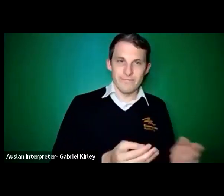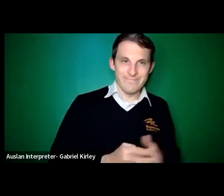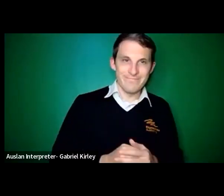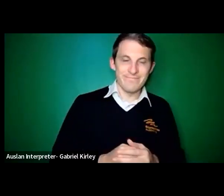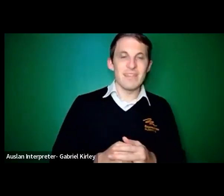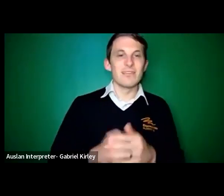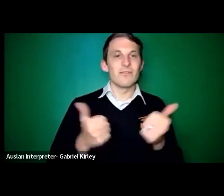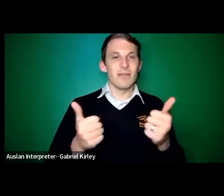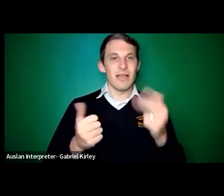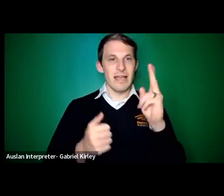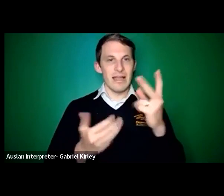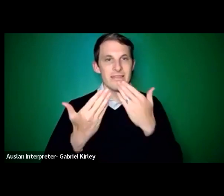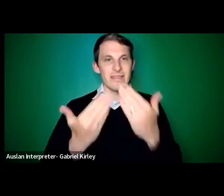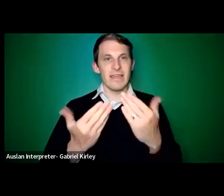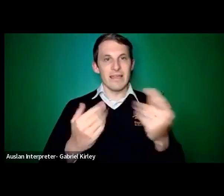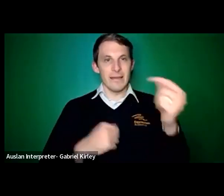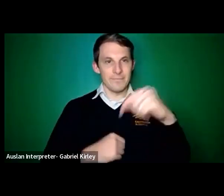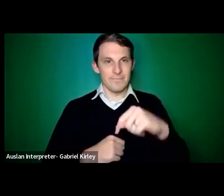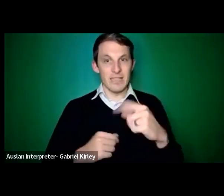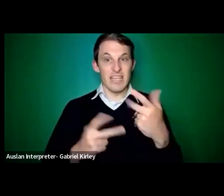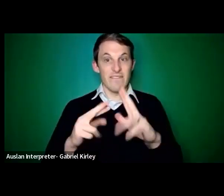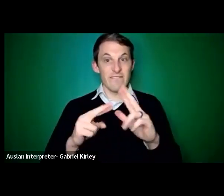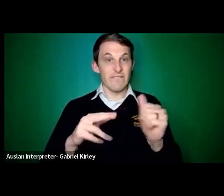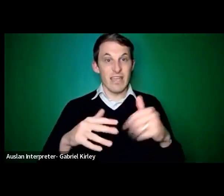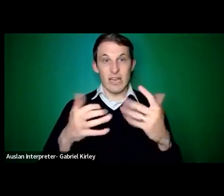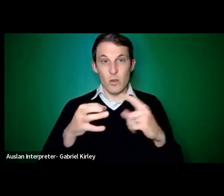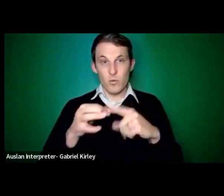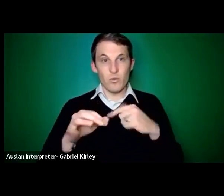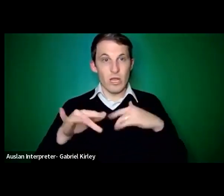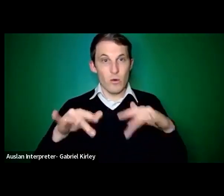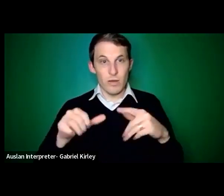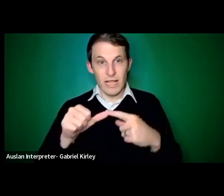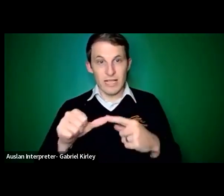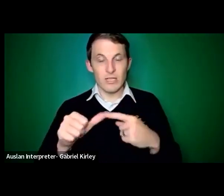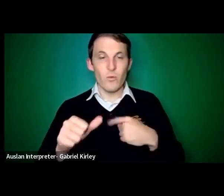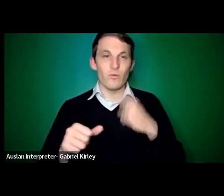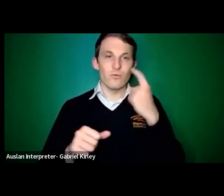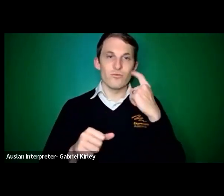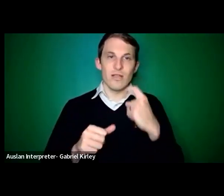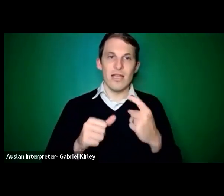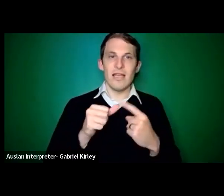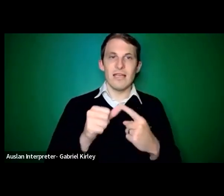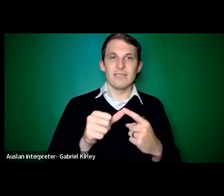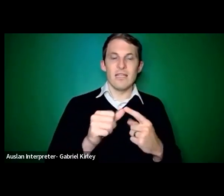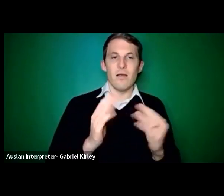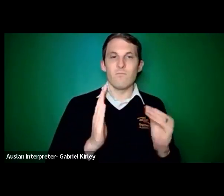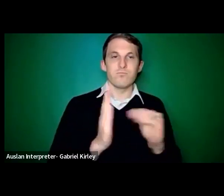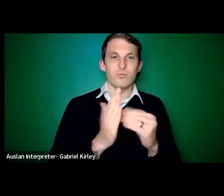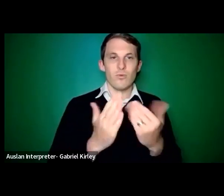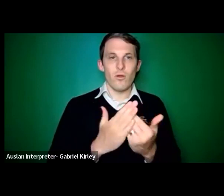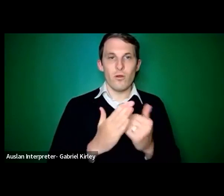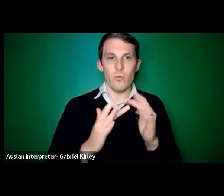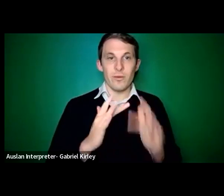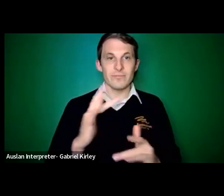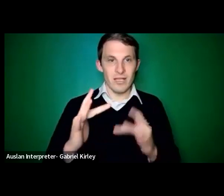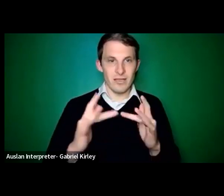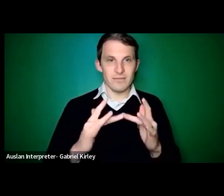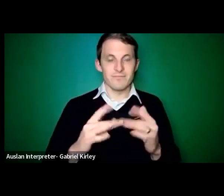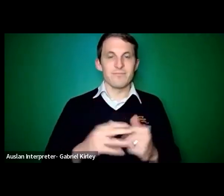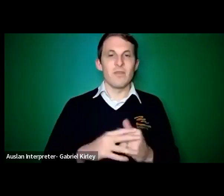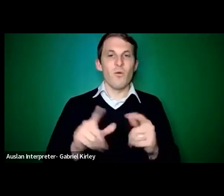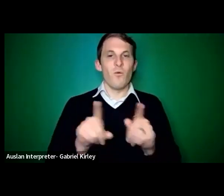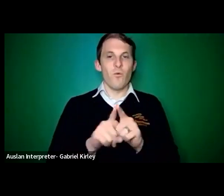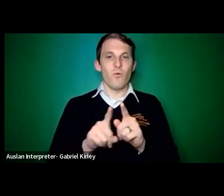for attending. Any questions we haven't got to, we'll endeavour to have answers to, and they'll be on our website. And we'll also be